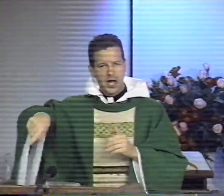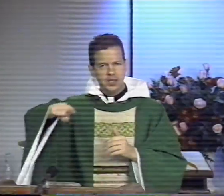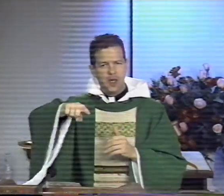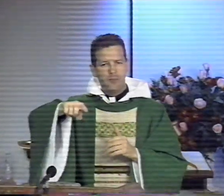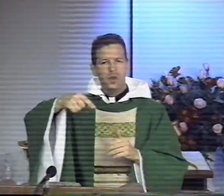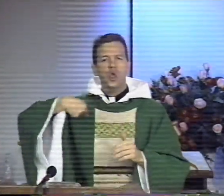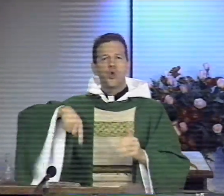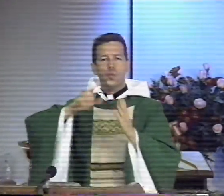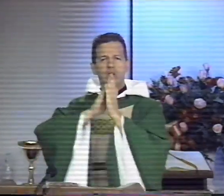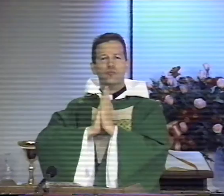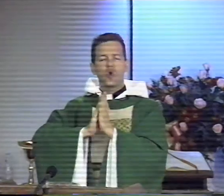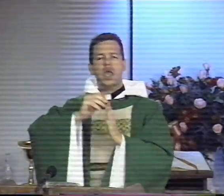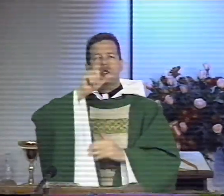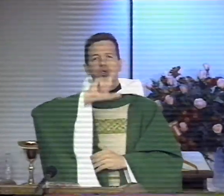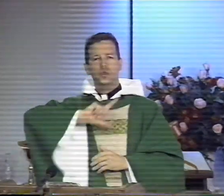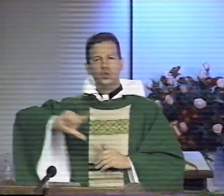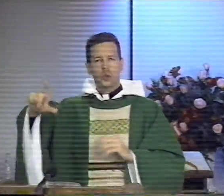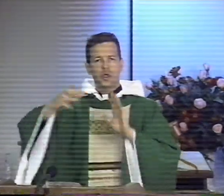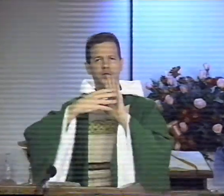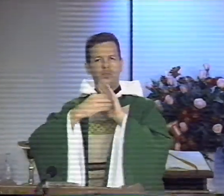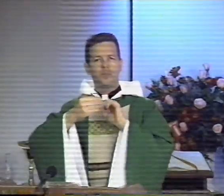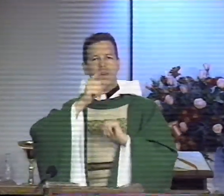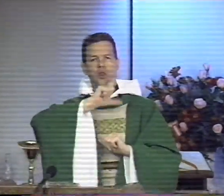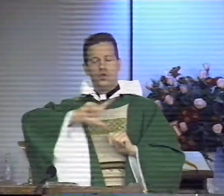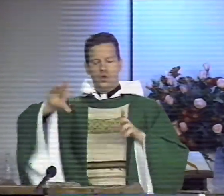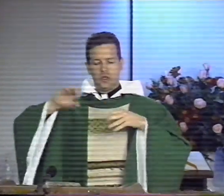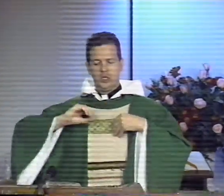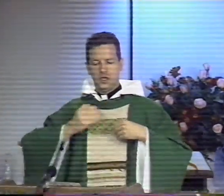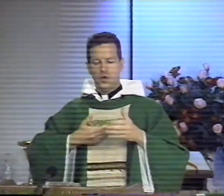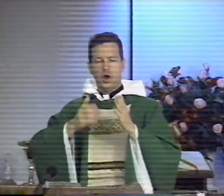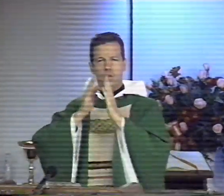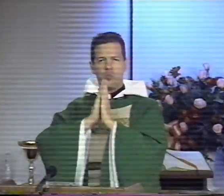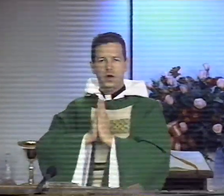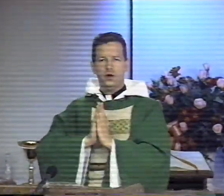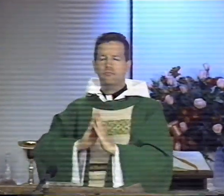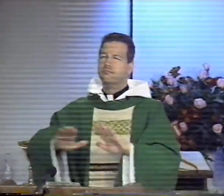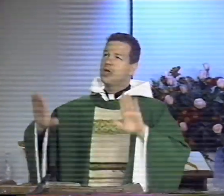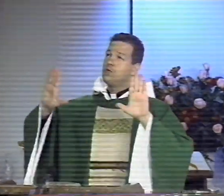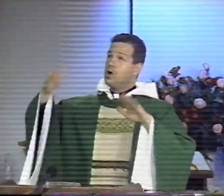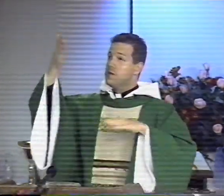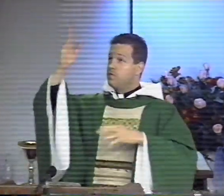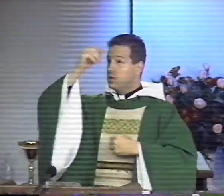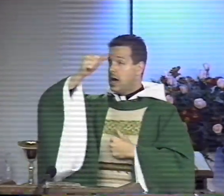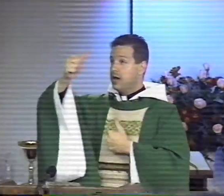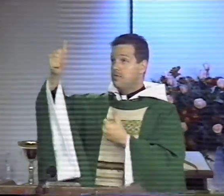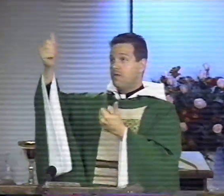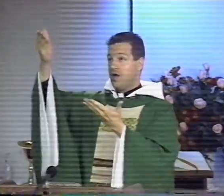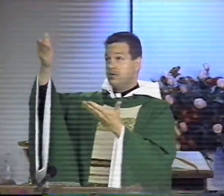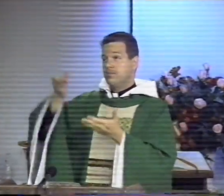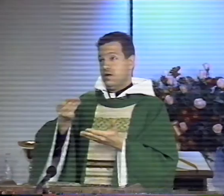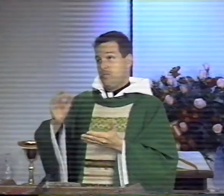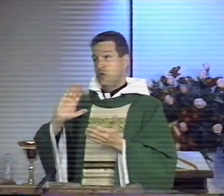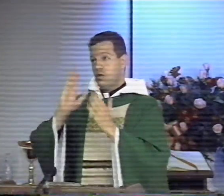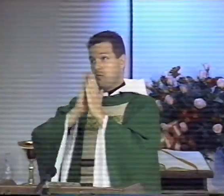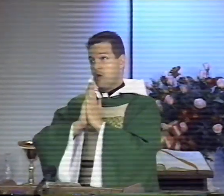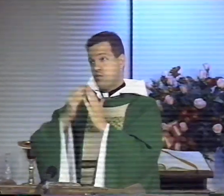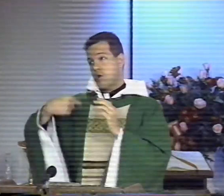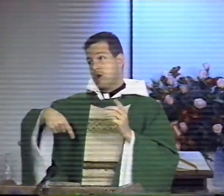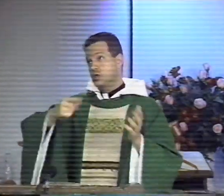them. We pray to the Lord. Hear our prayer. Wonderful God and Father, a few of our prayers we